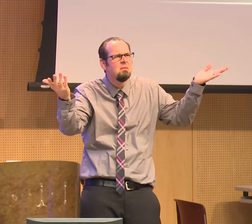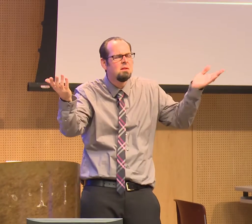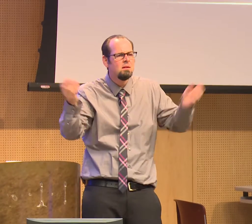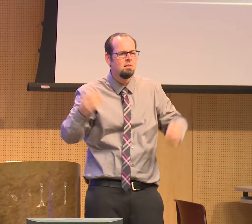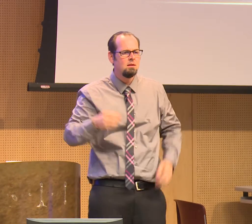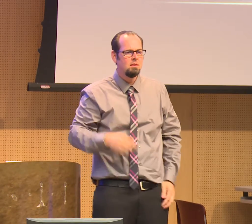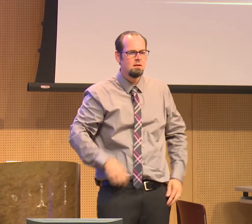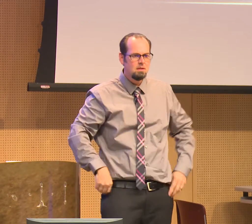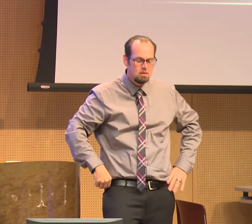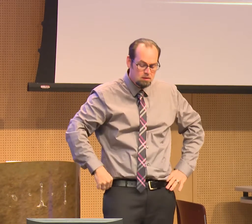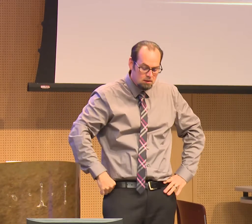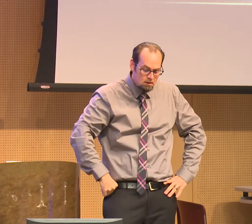does this do?"